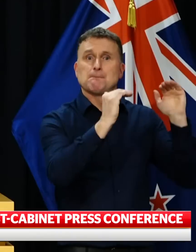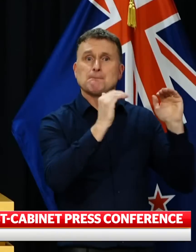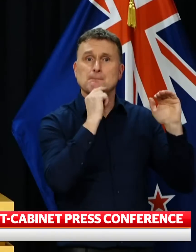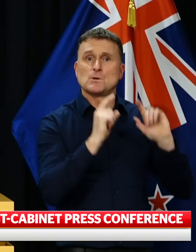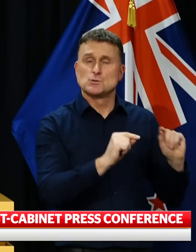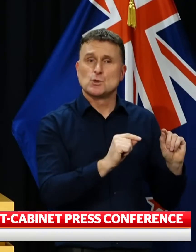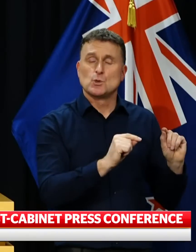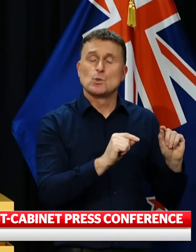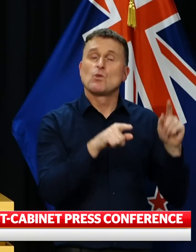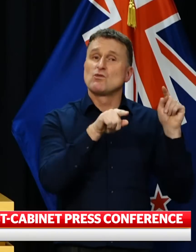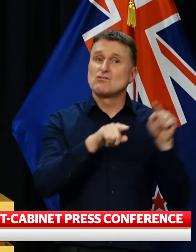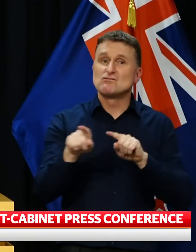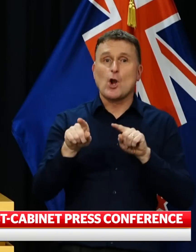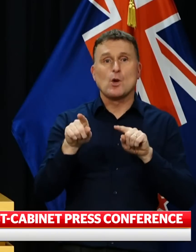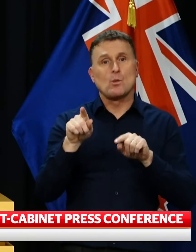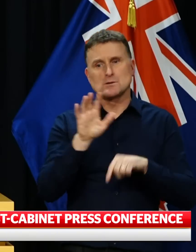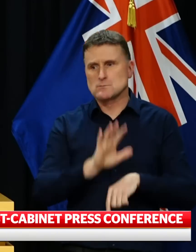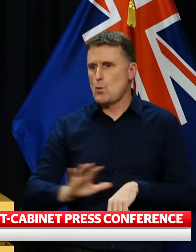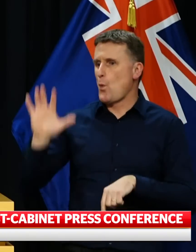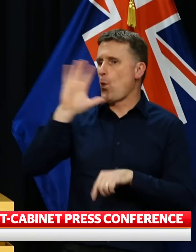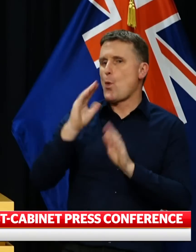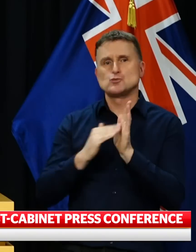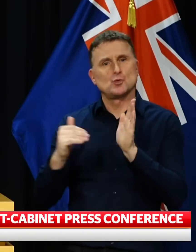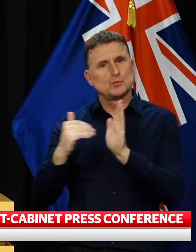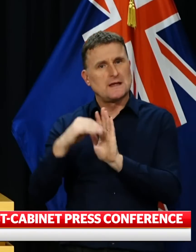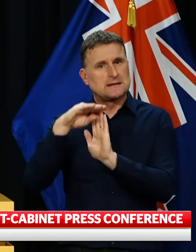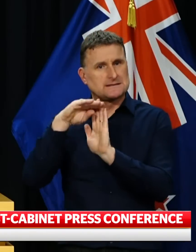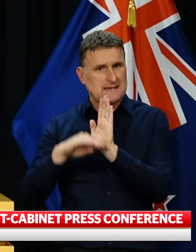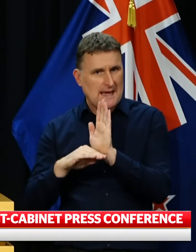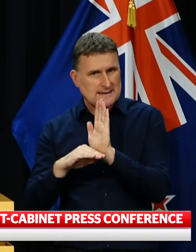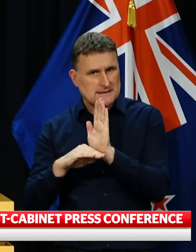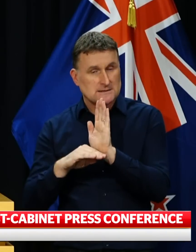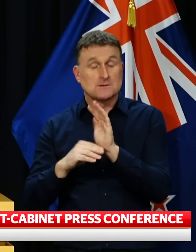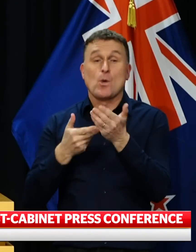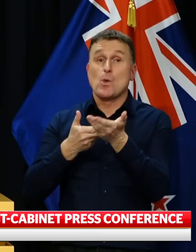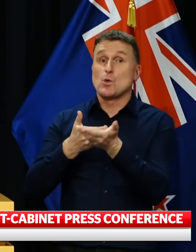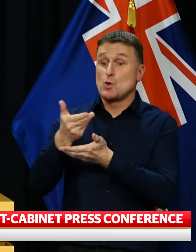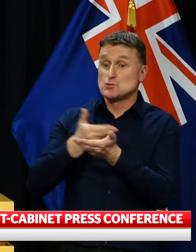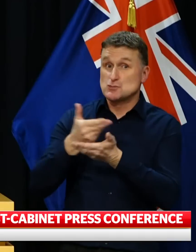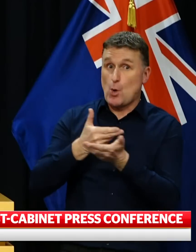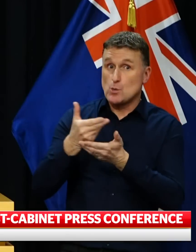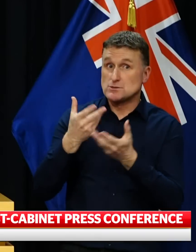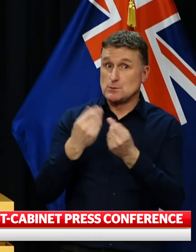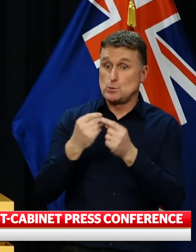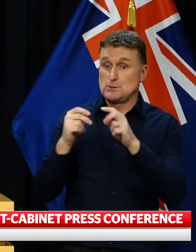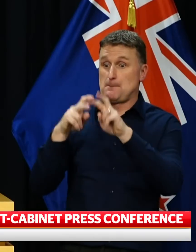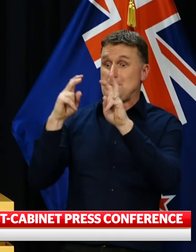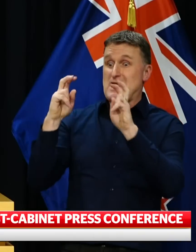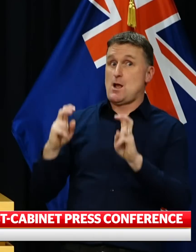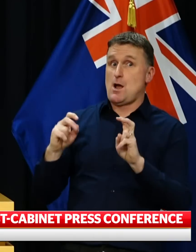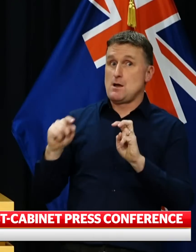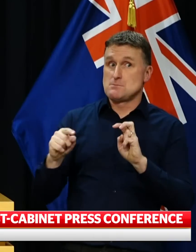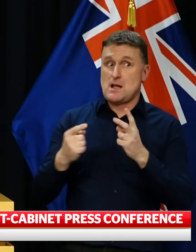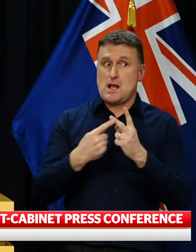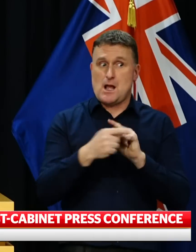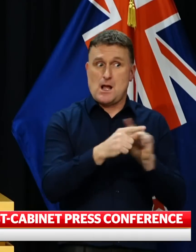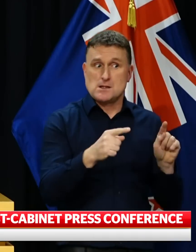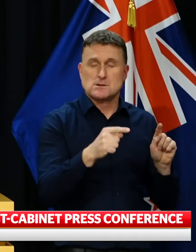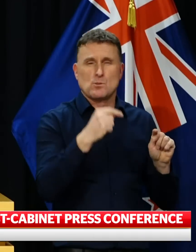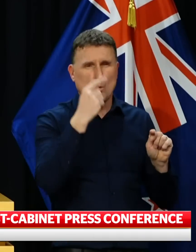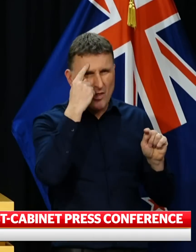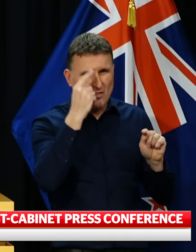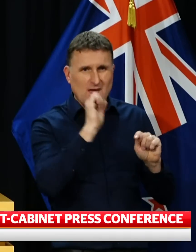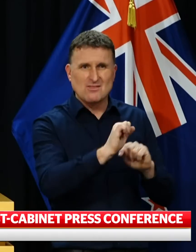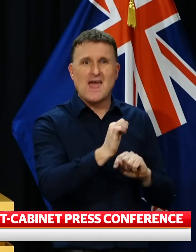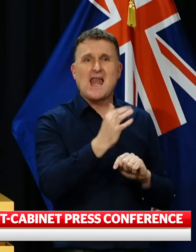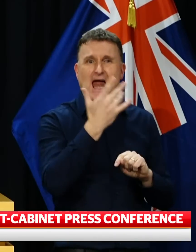with national standards, which were developed in the beehive without consulting with the education professions, the result was that actually reading, writing and maths for that age